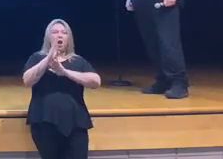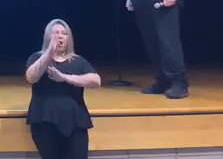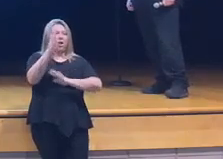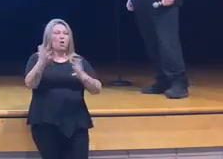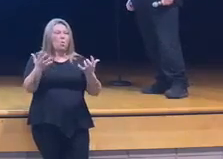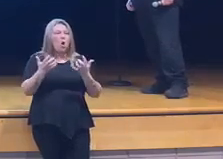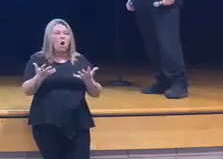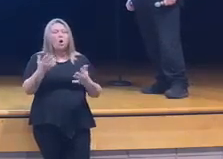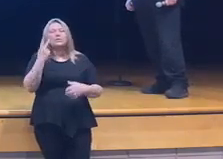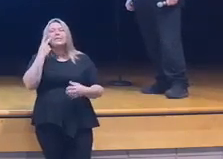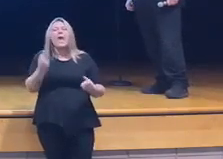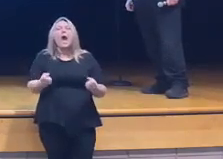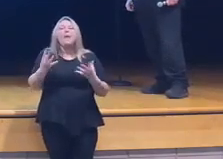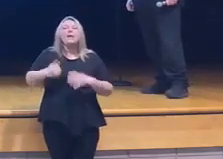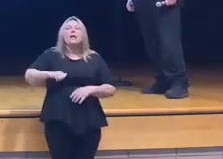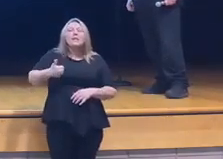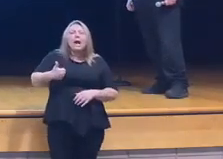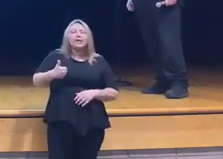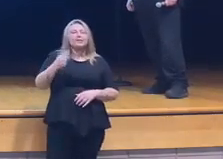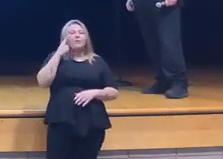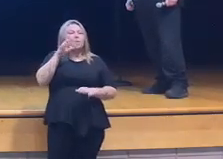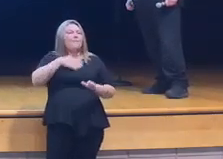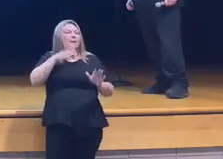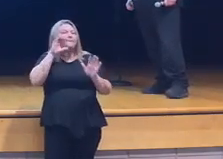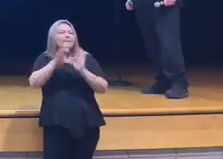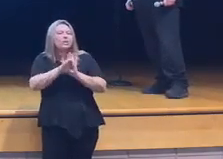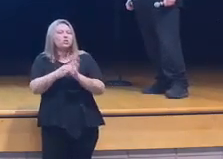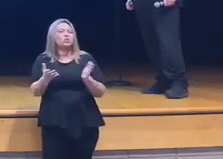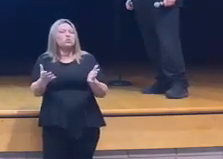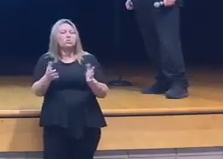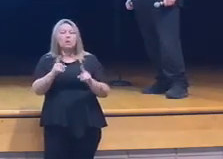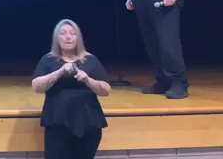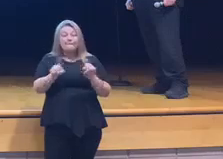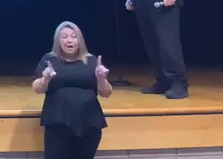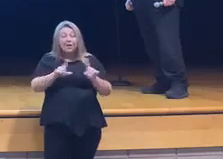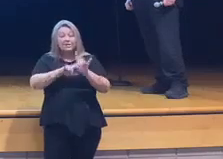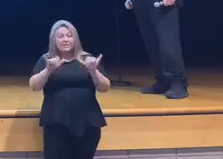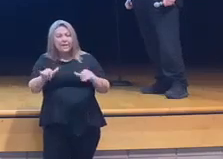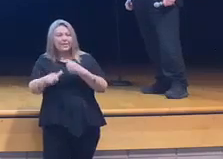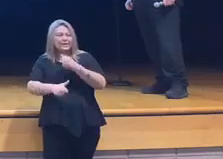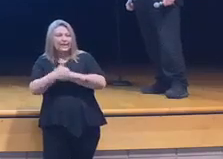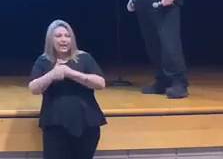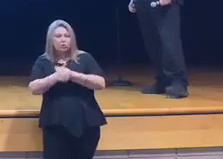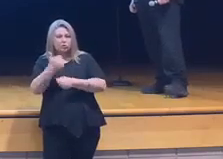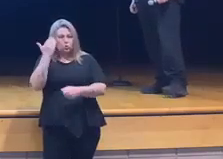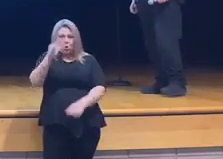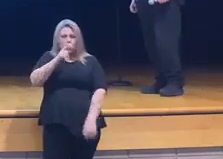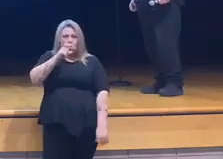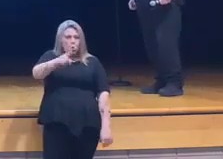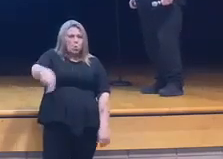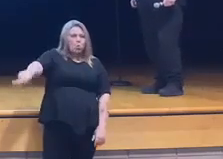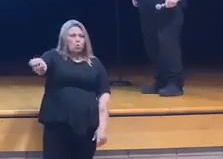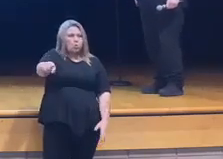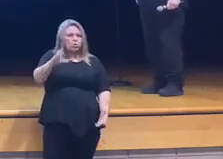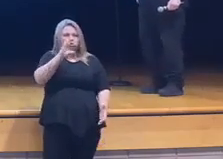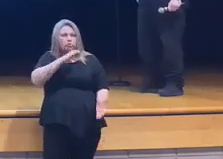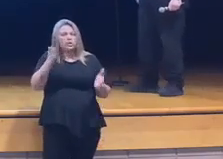friends and how many likes they can get for a picture. But that's very dangerous if you don't know who you're adding.